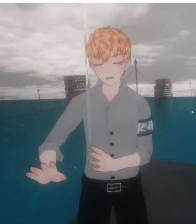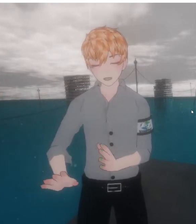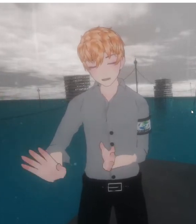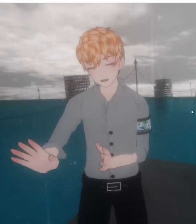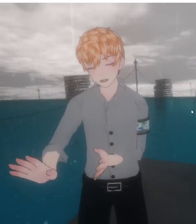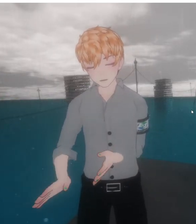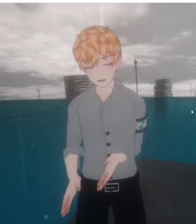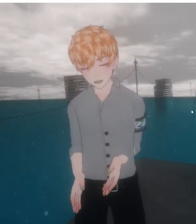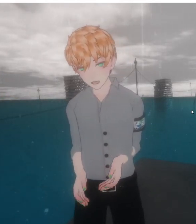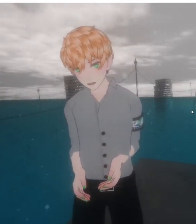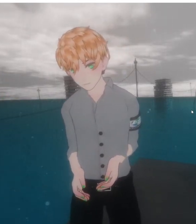length. That's fine.